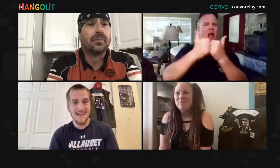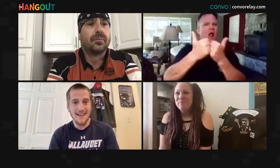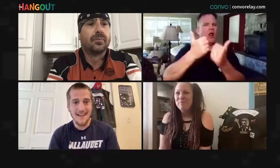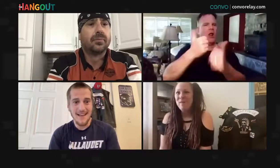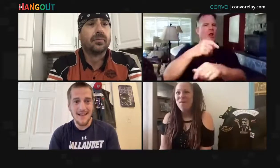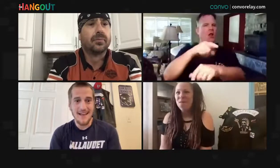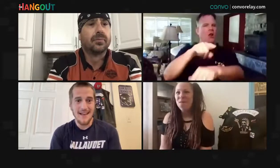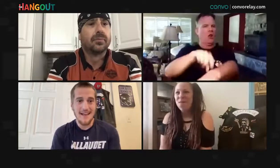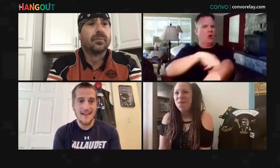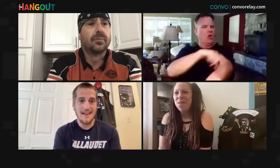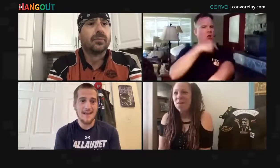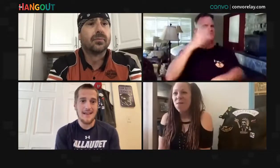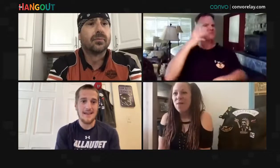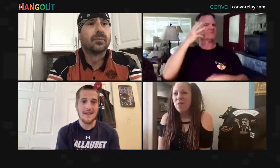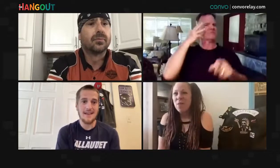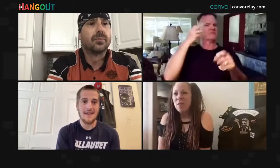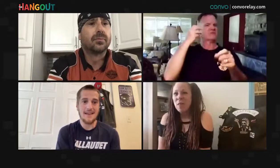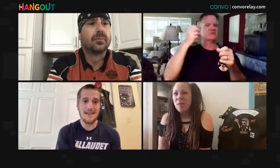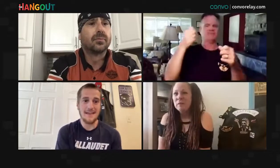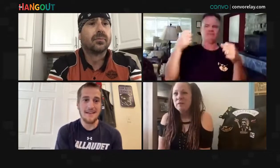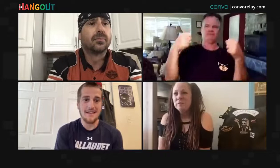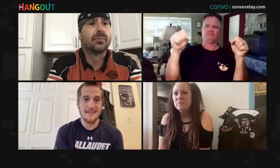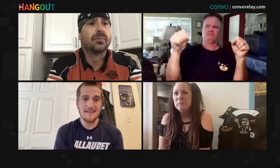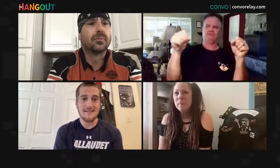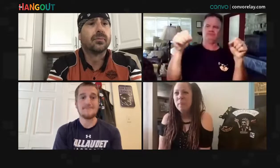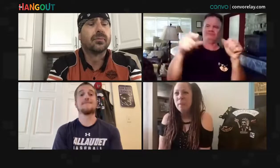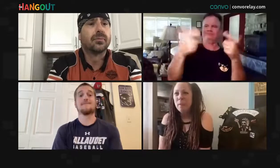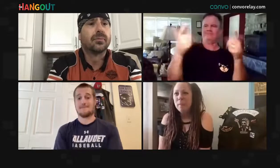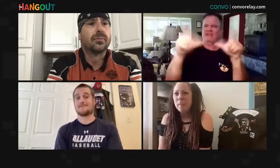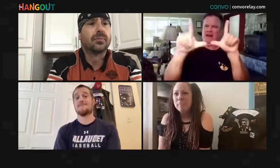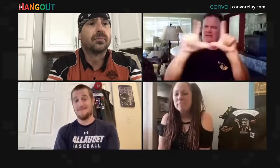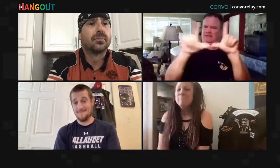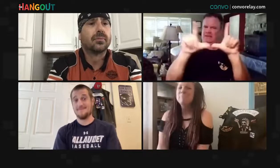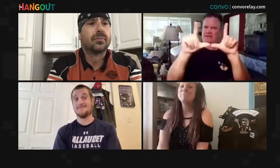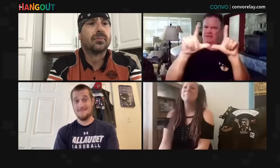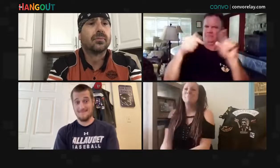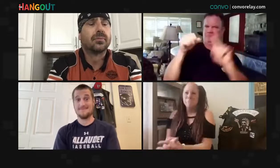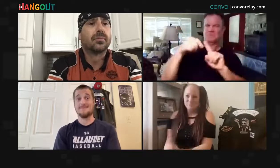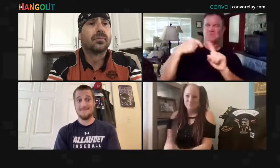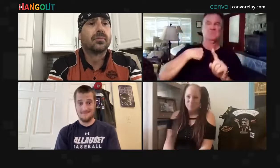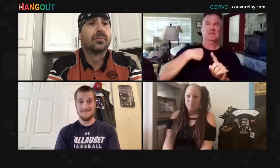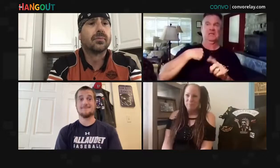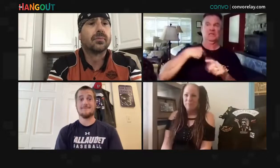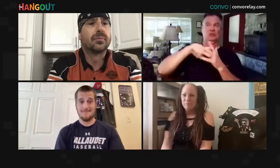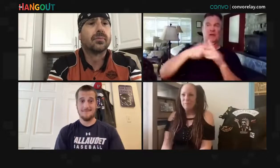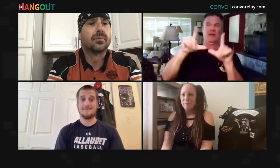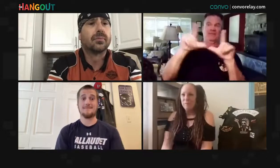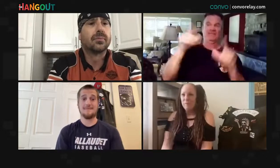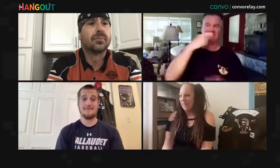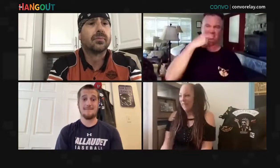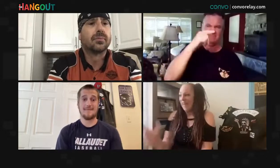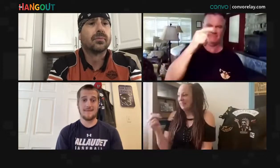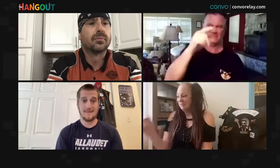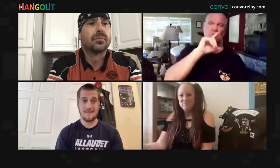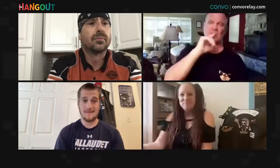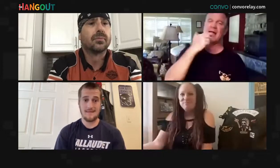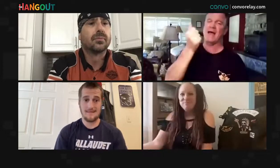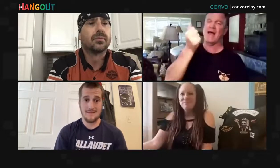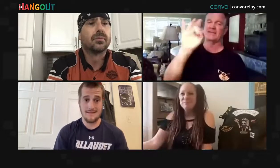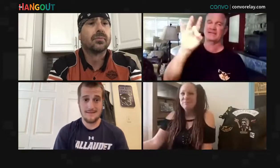beautiful. So this is Sean. I want to ask you guys a question and turn it over to you. How long have you experienced or had experienced riding a bike? For